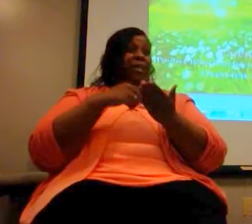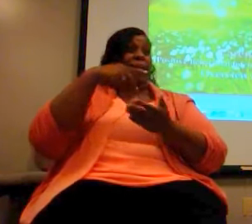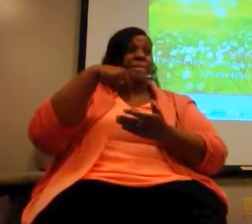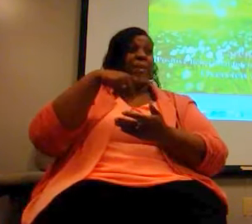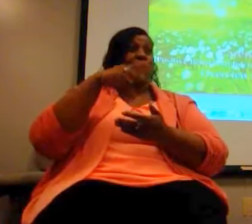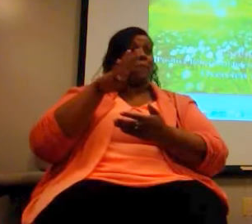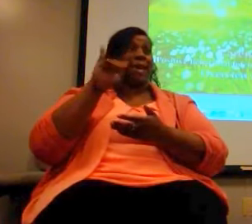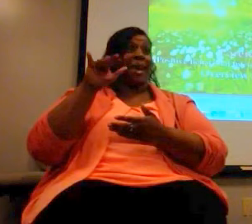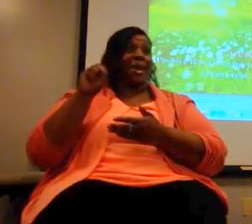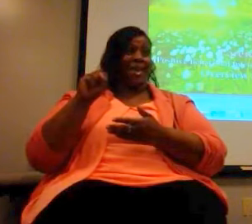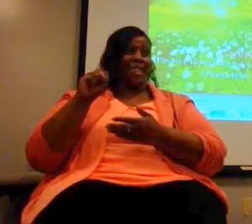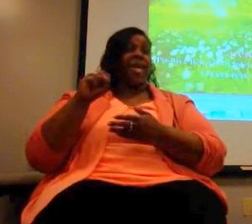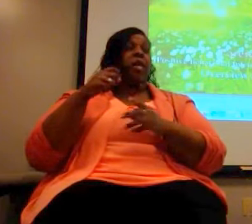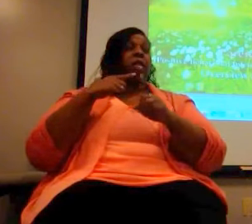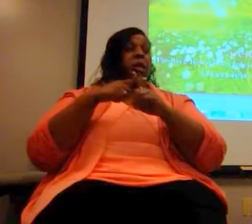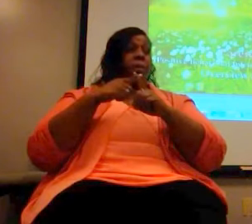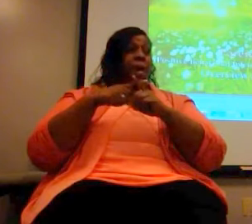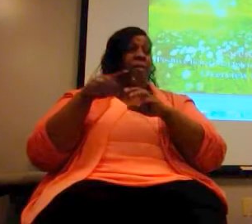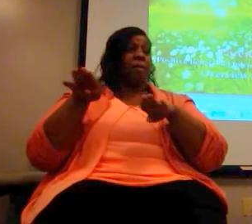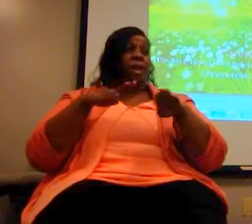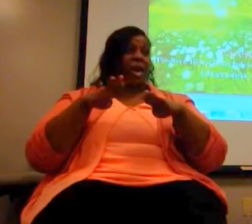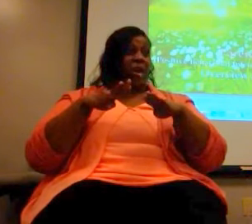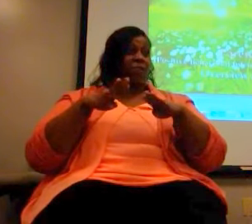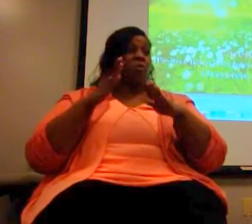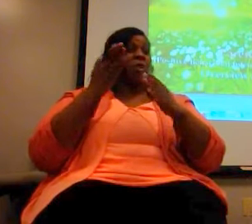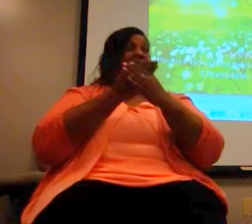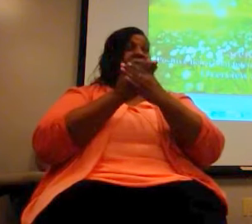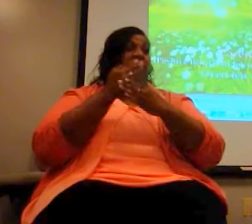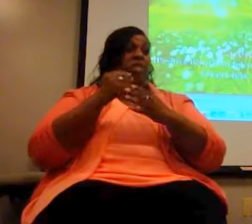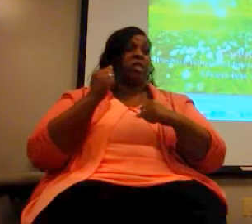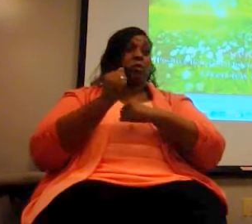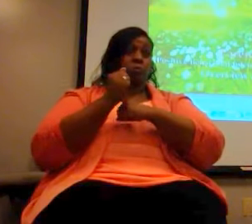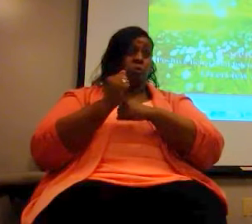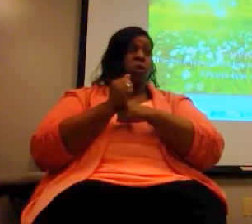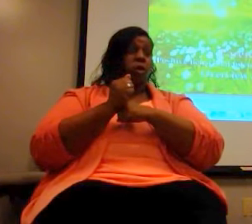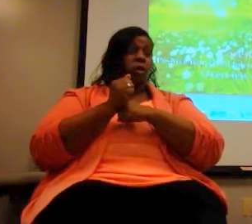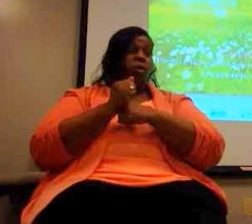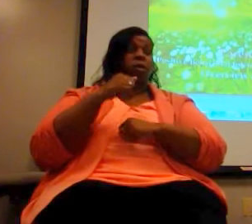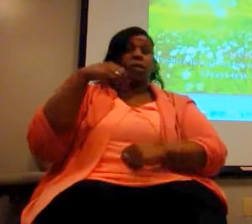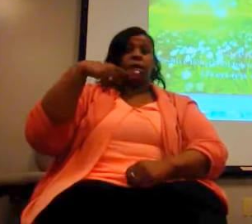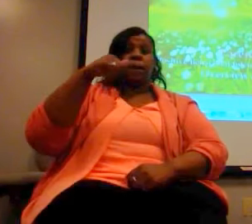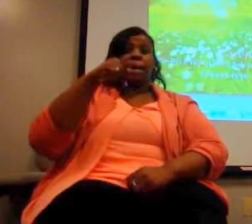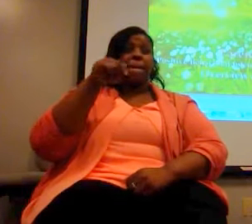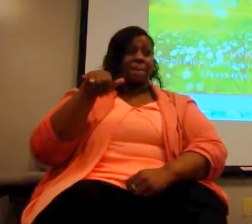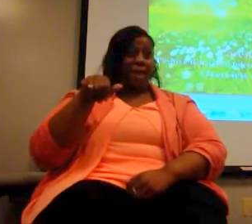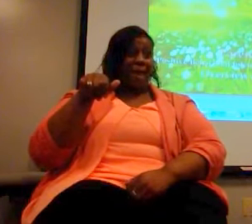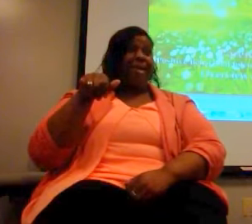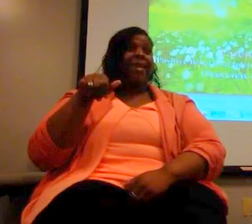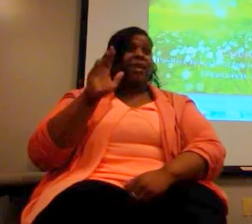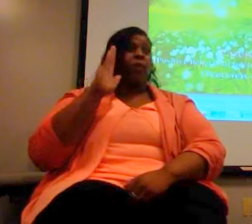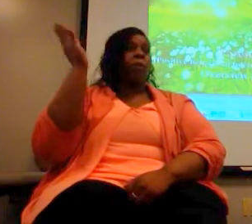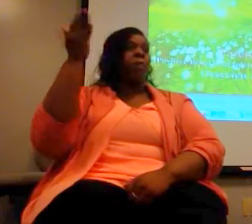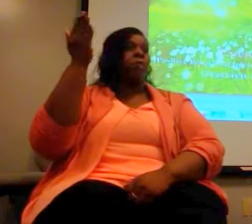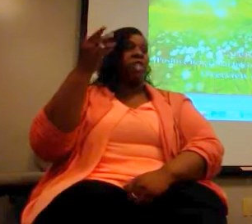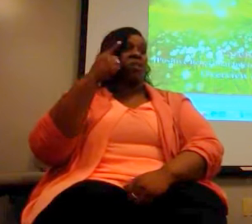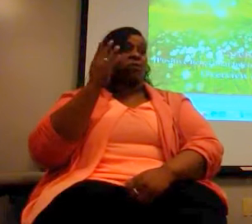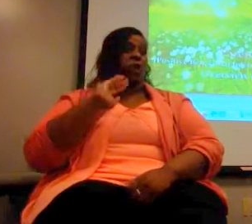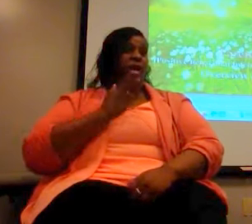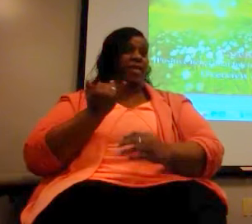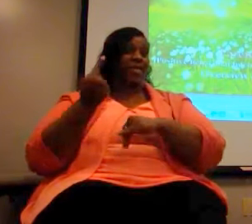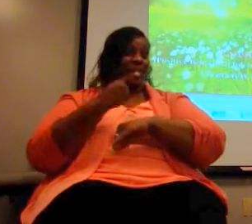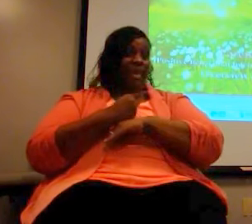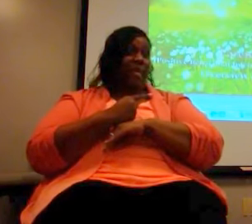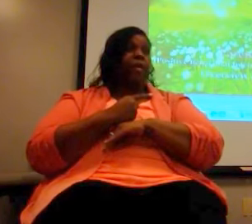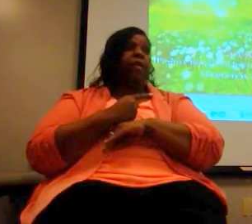Behavior Interventions and Supports. And Patty Goche will be presenting for us today.